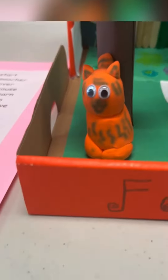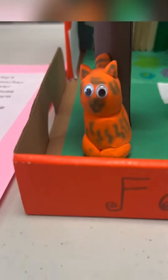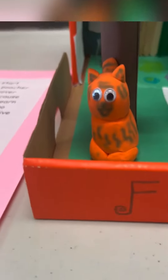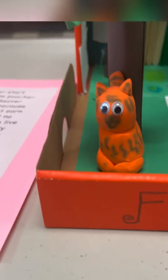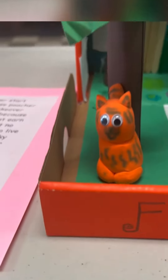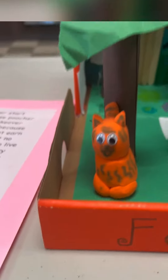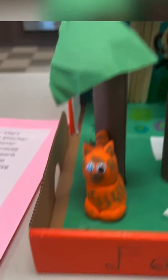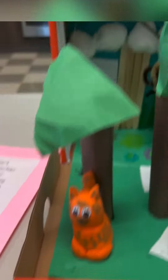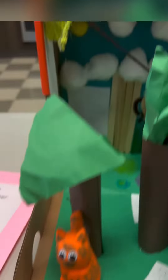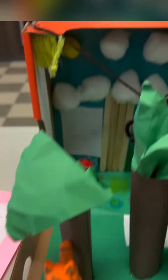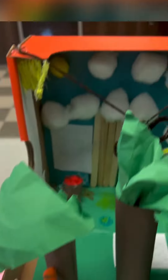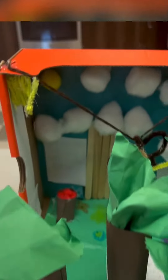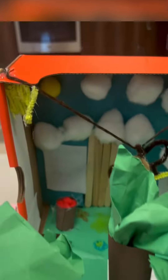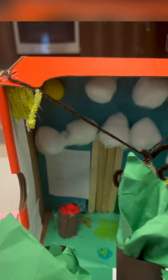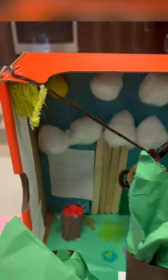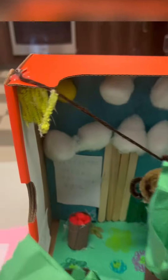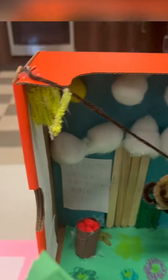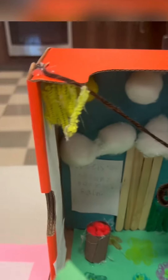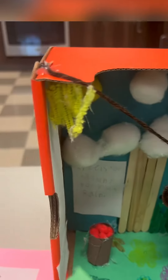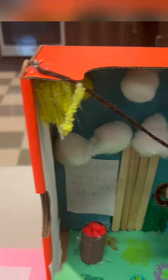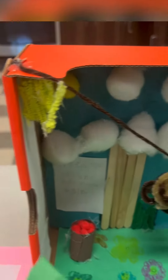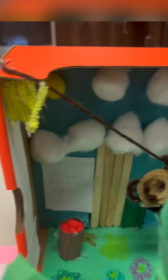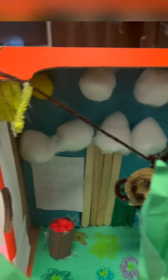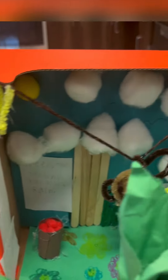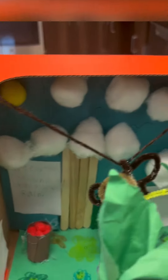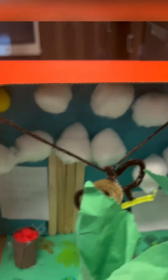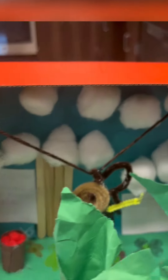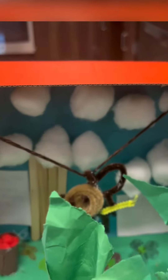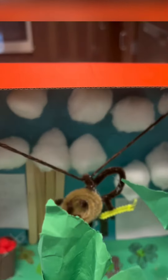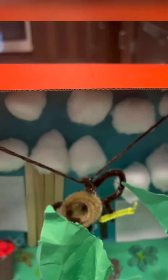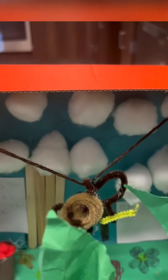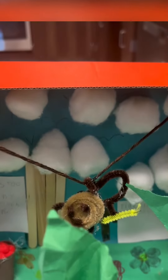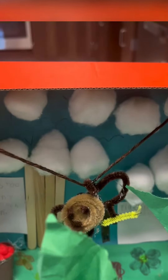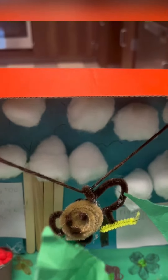And poachers have for What's animal do? I I it? I do